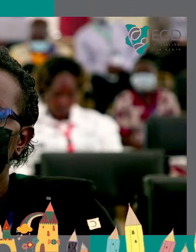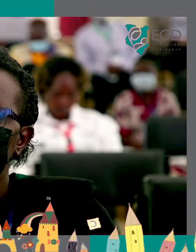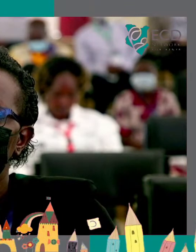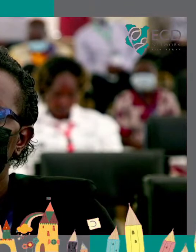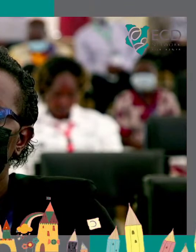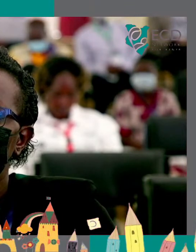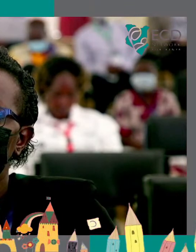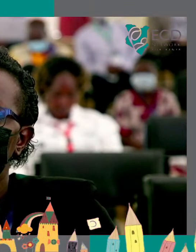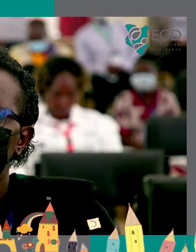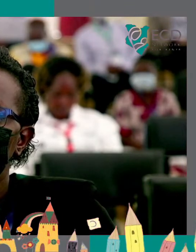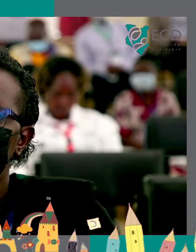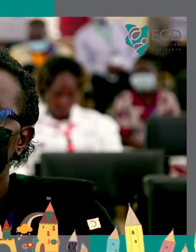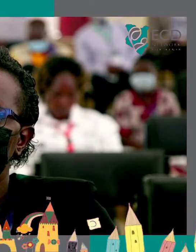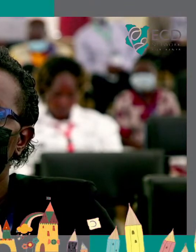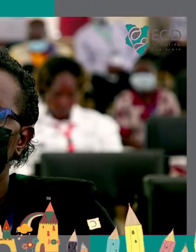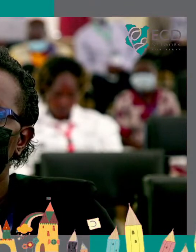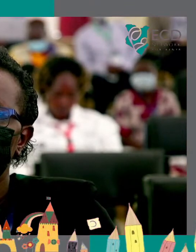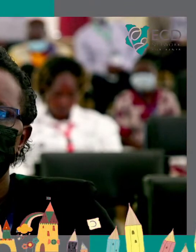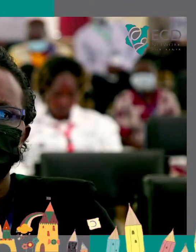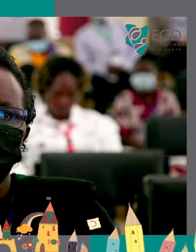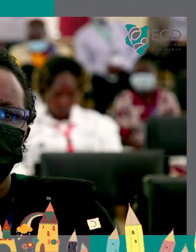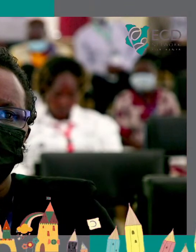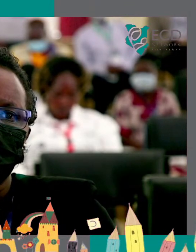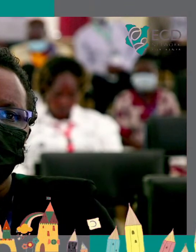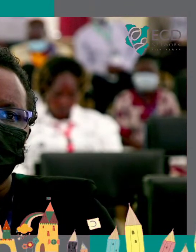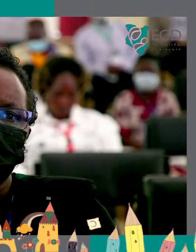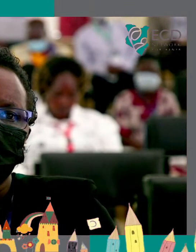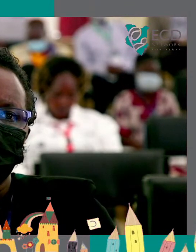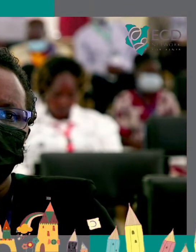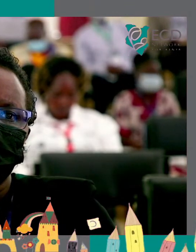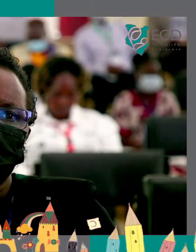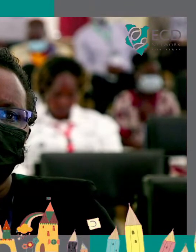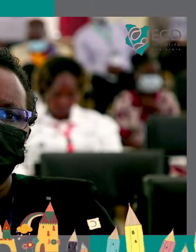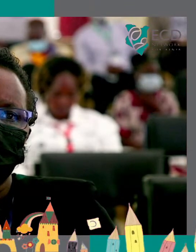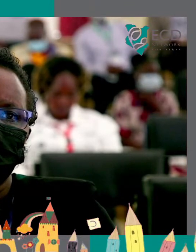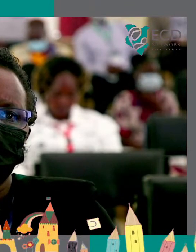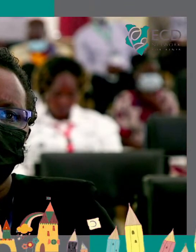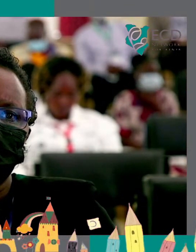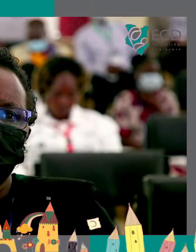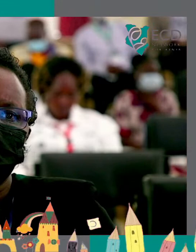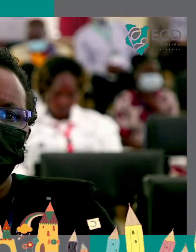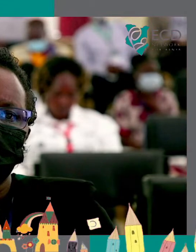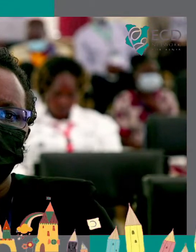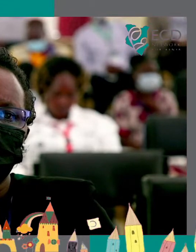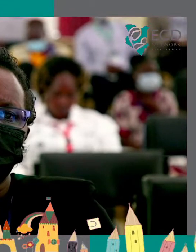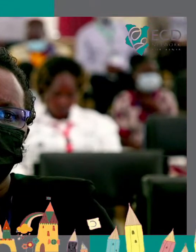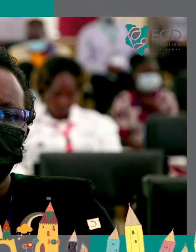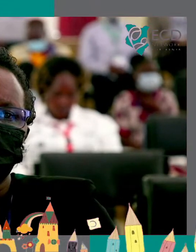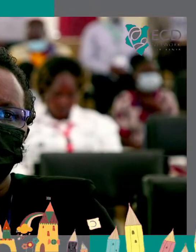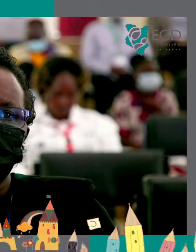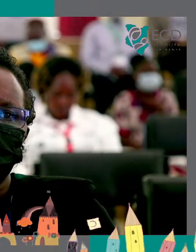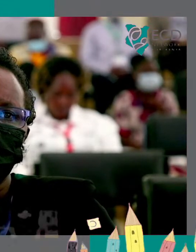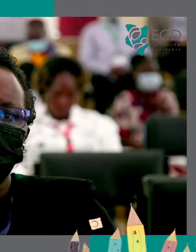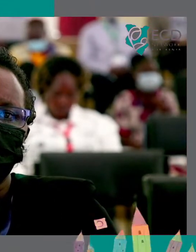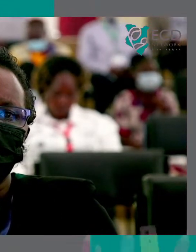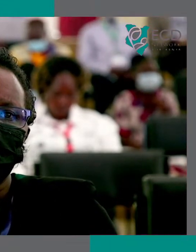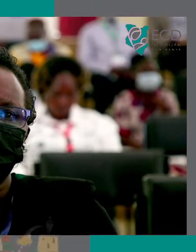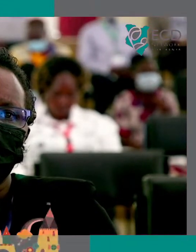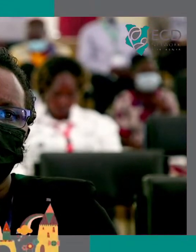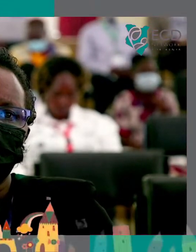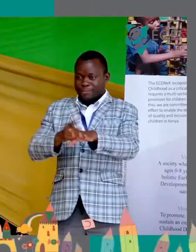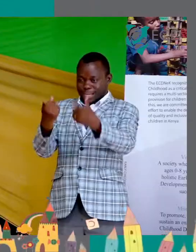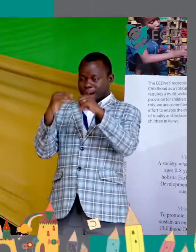household items, as opposed to them coming along with their play items. Because should they carry their play items, the children would always want to grab